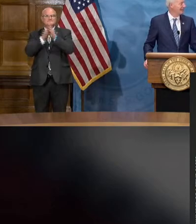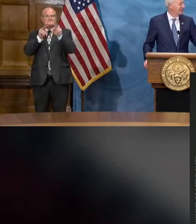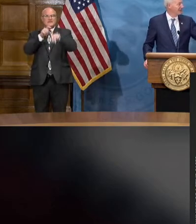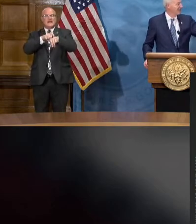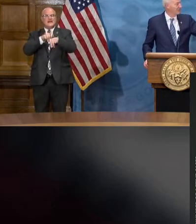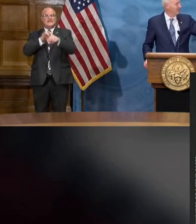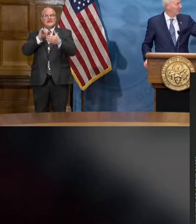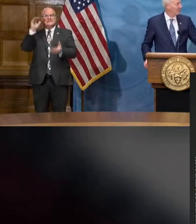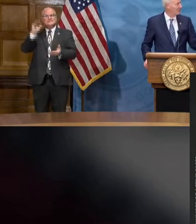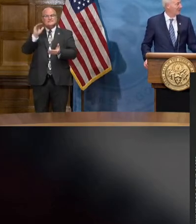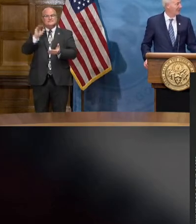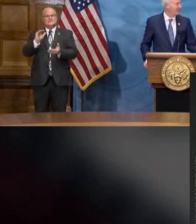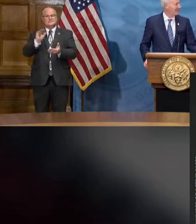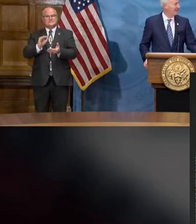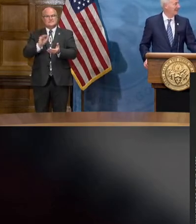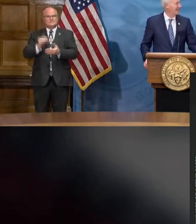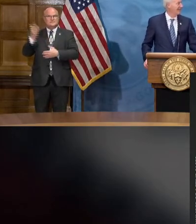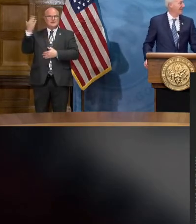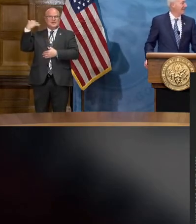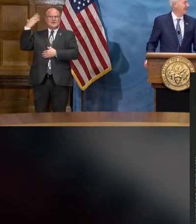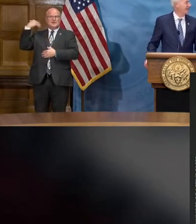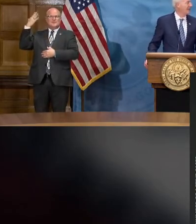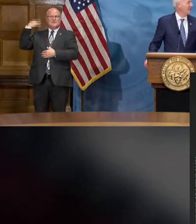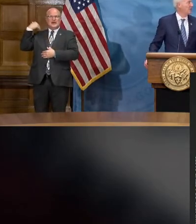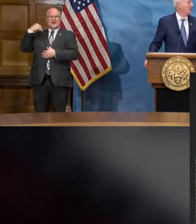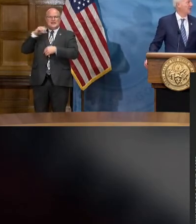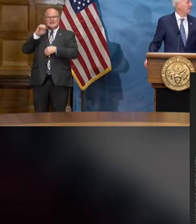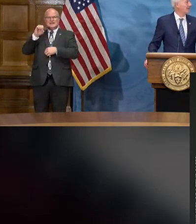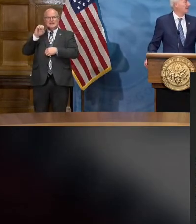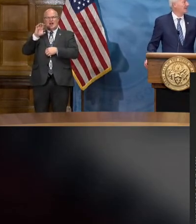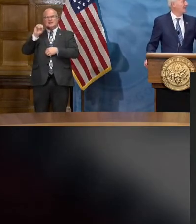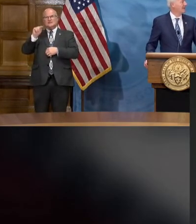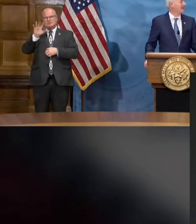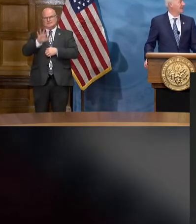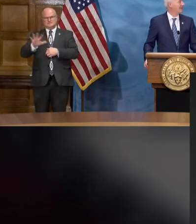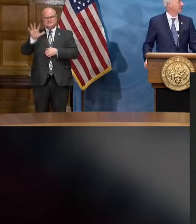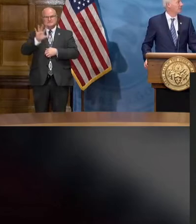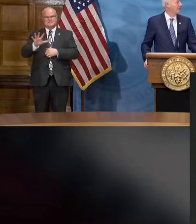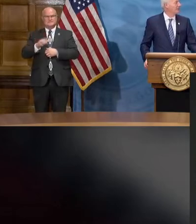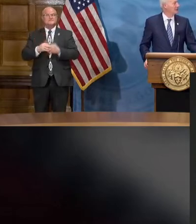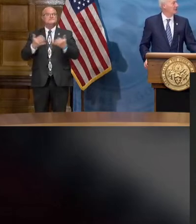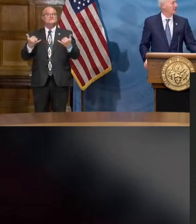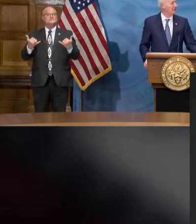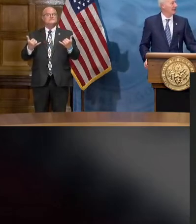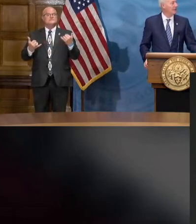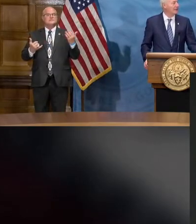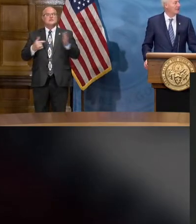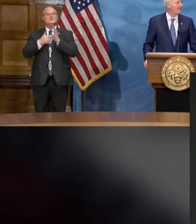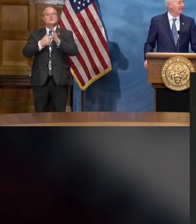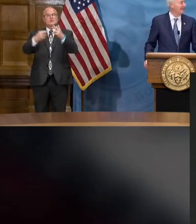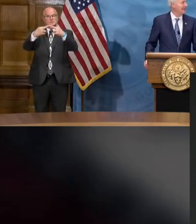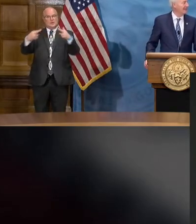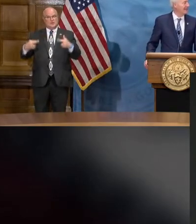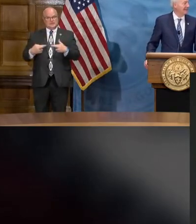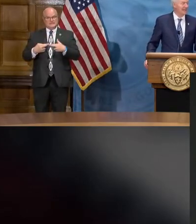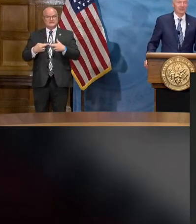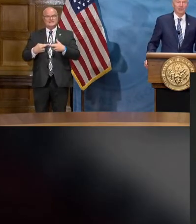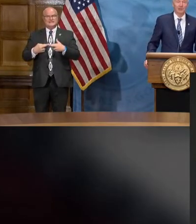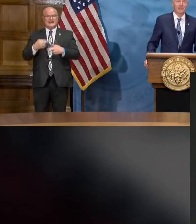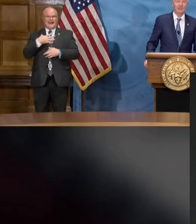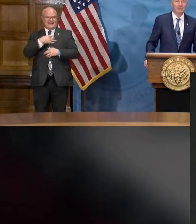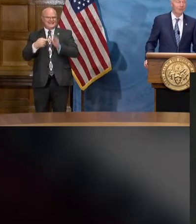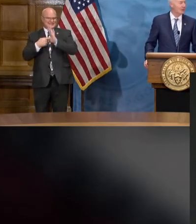that that gets down to where it was back in early October. The next one shows by region, and I